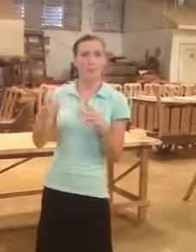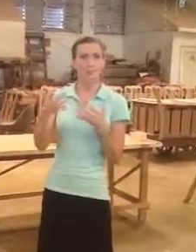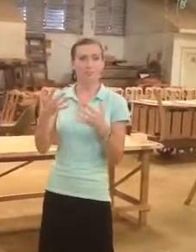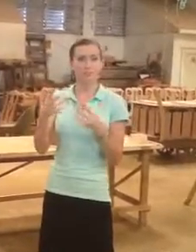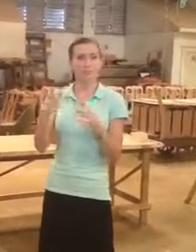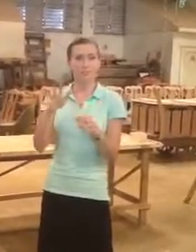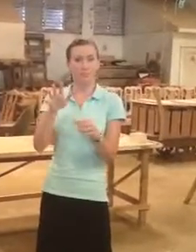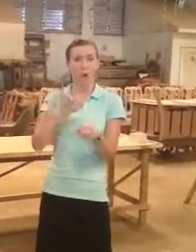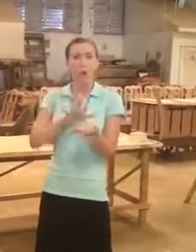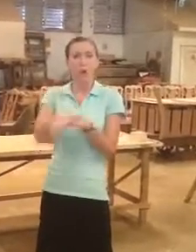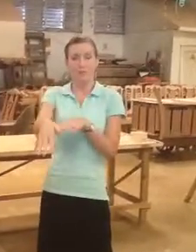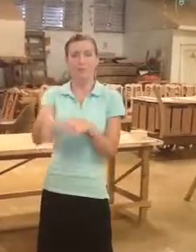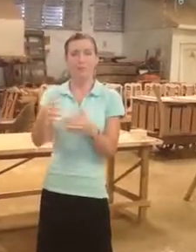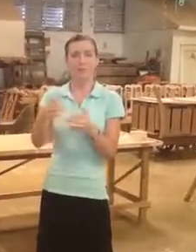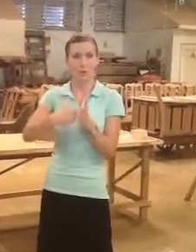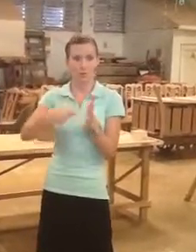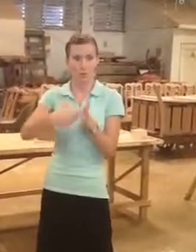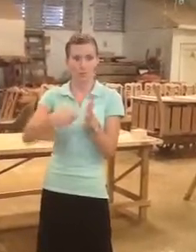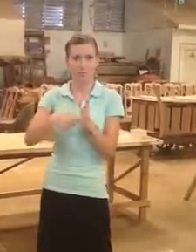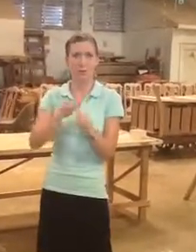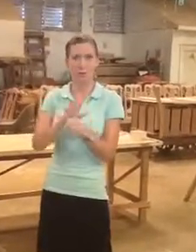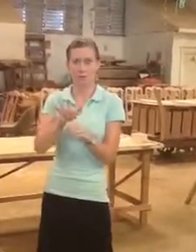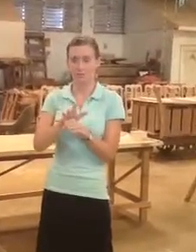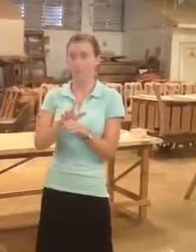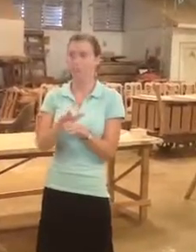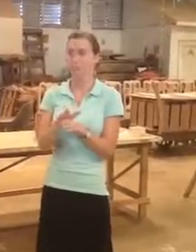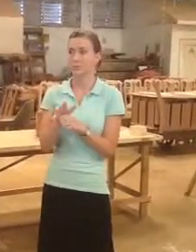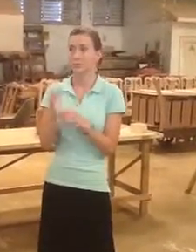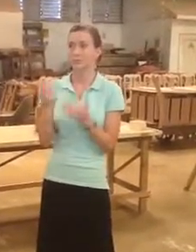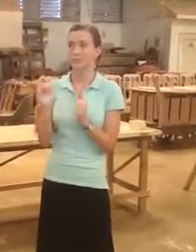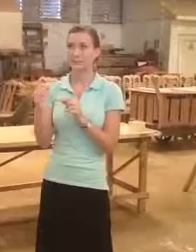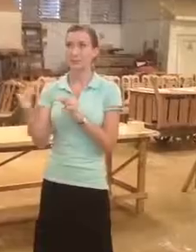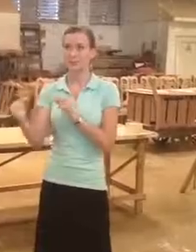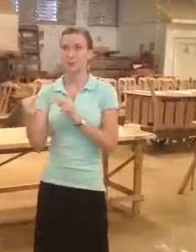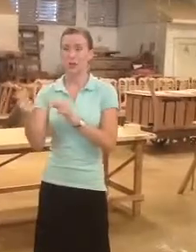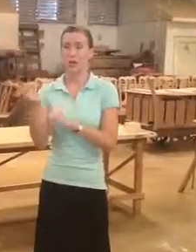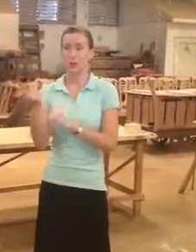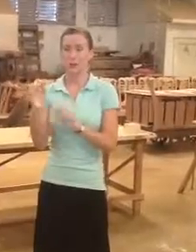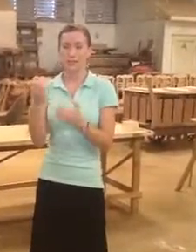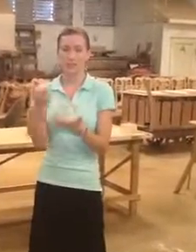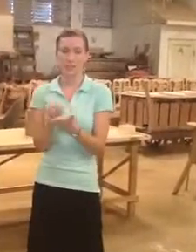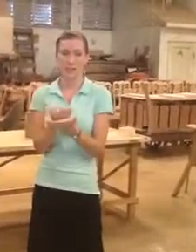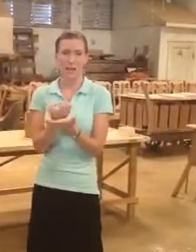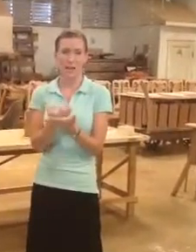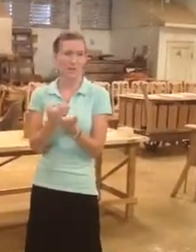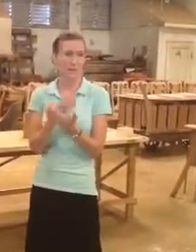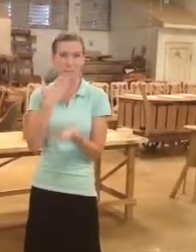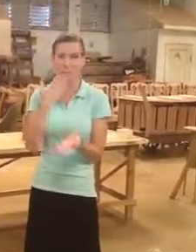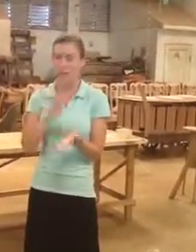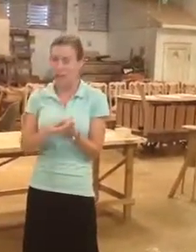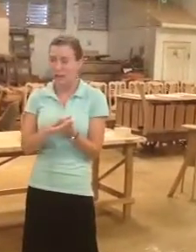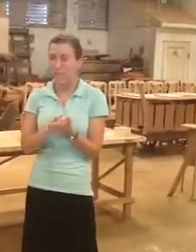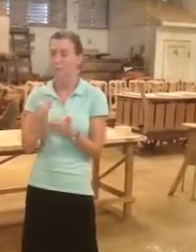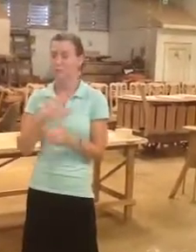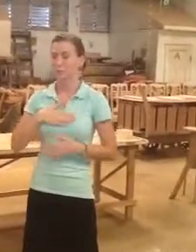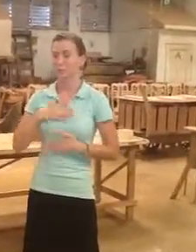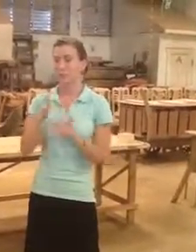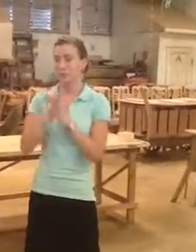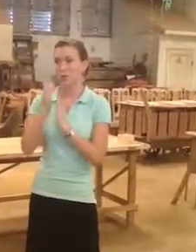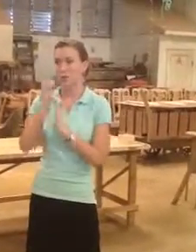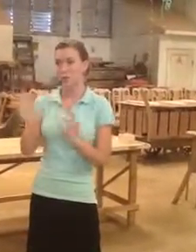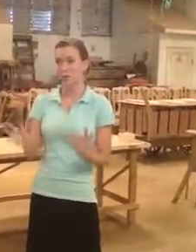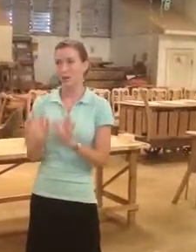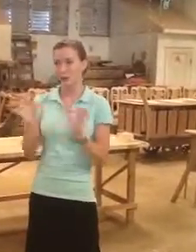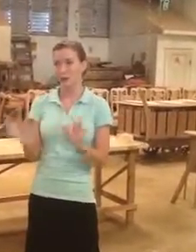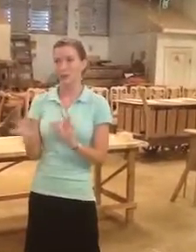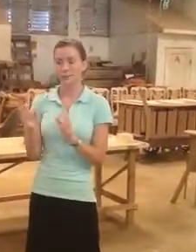it was a real struggle, and we're still in that struggle, so we're not sure what the future holds. So if you guys pray for us as you go home, please pray for this factory.